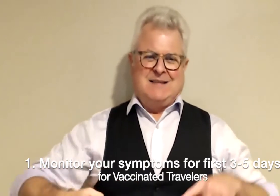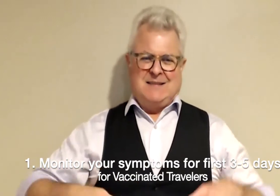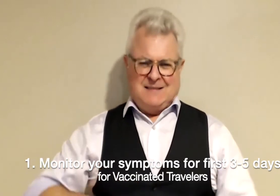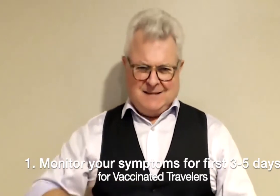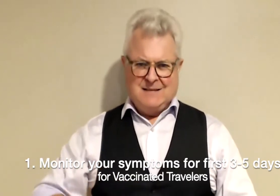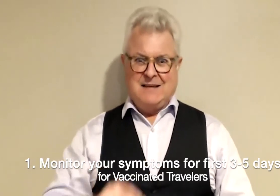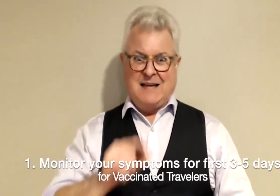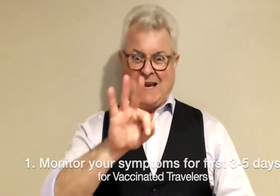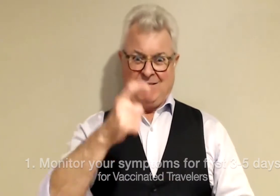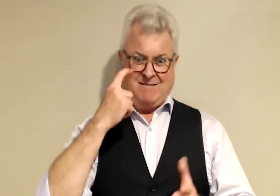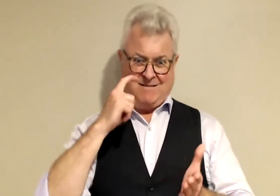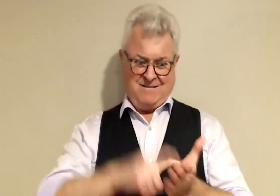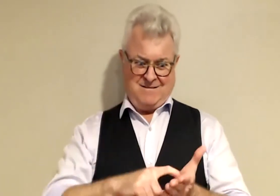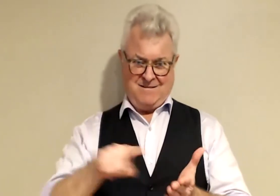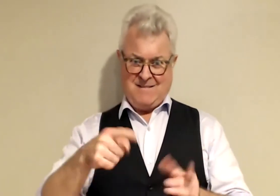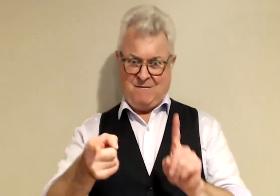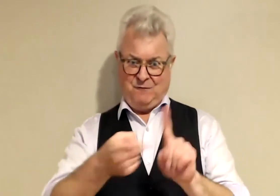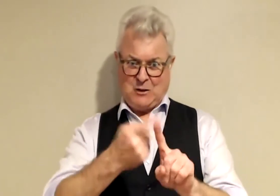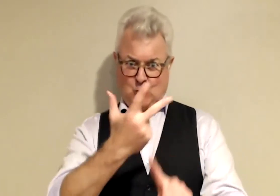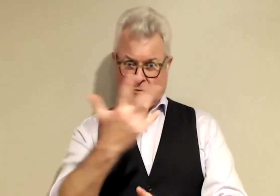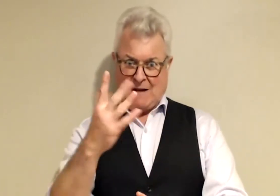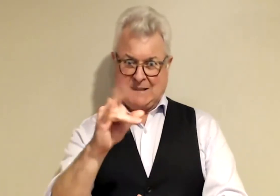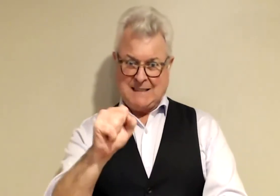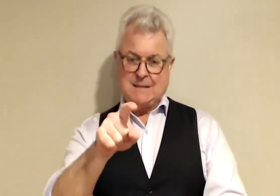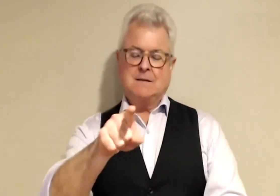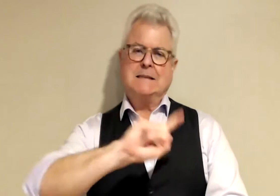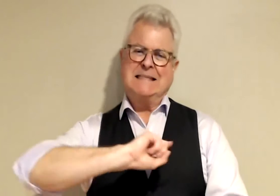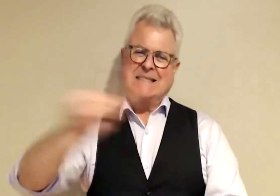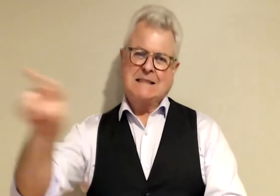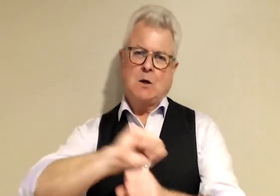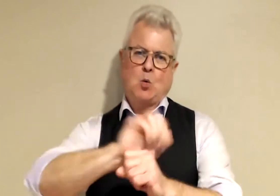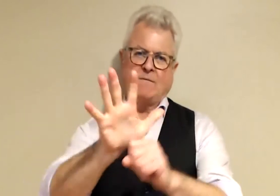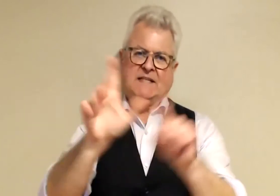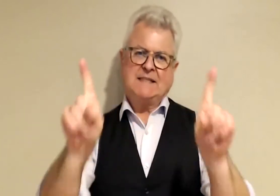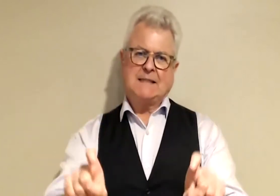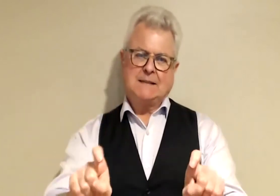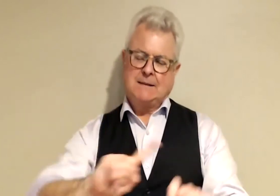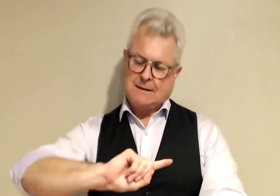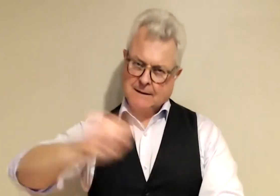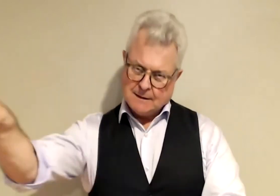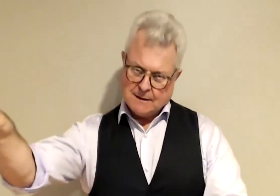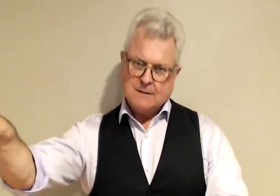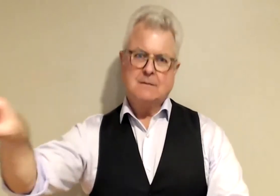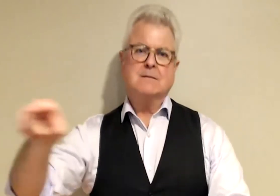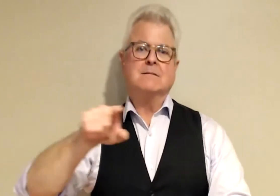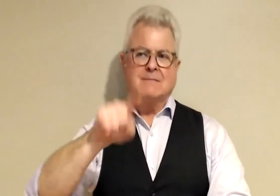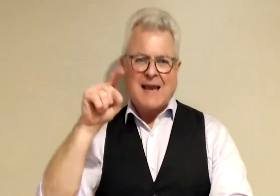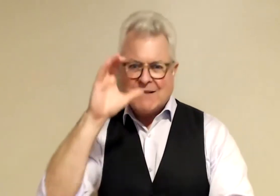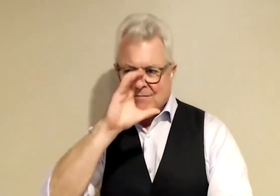of taste. If you notice any of these symptoms within the first 3 to 5 days, you need to go and get tested